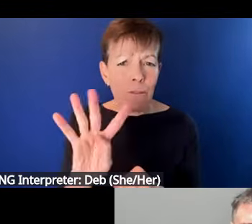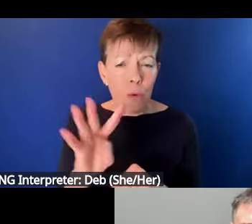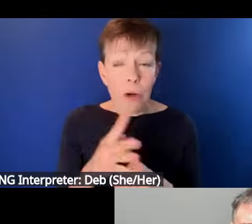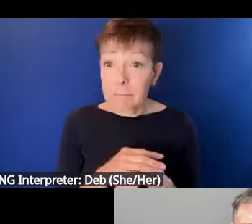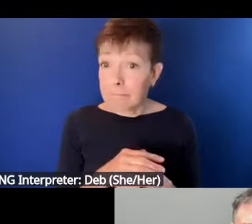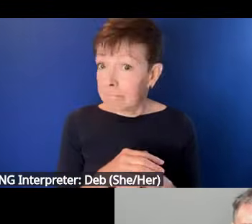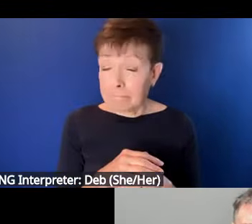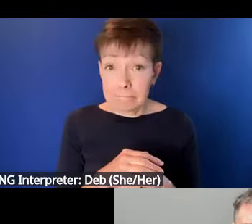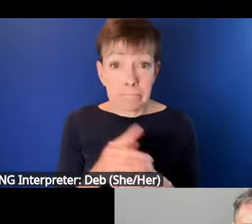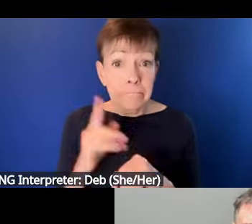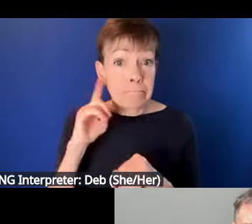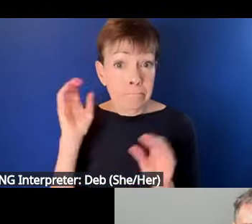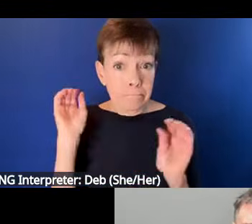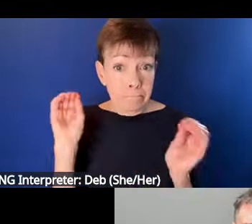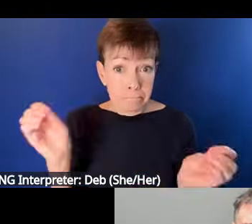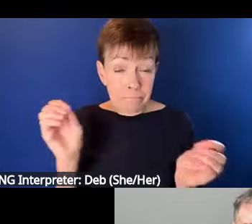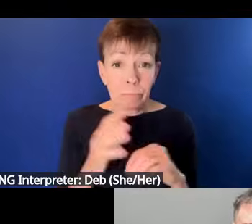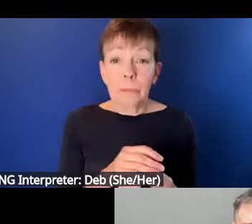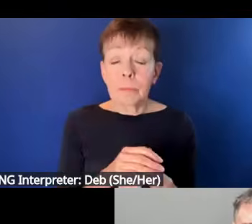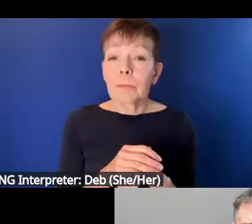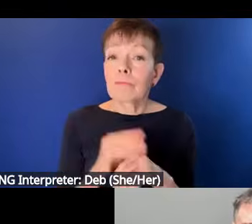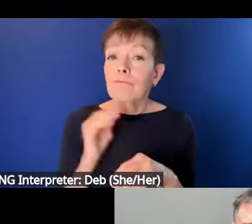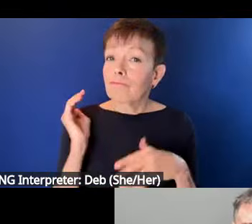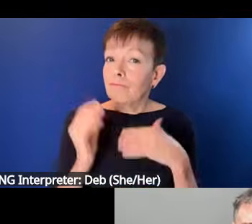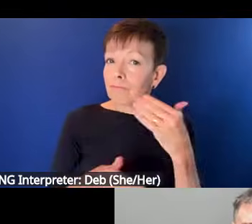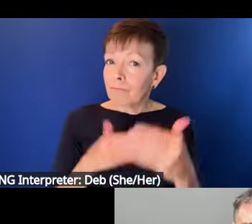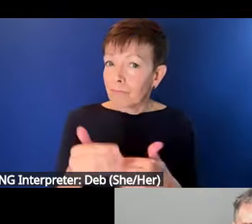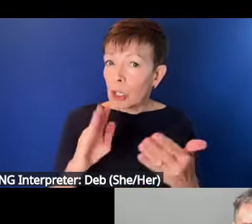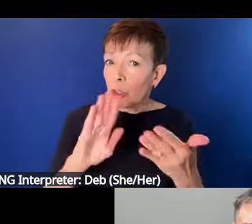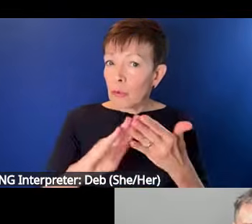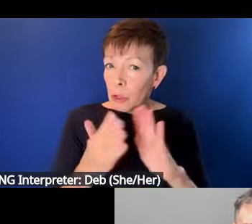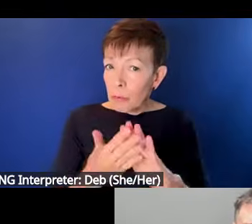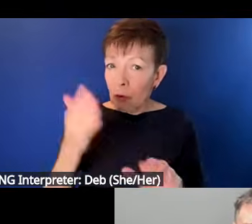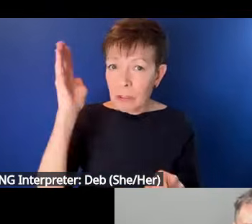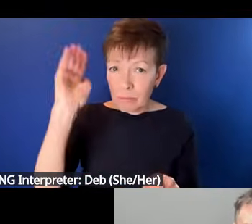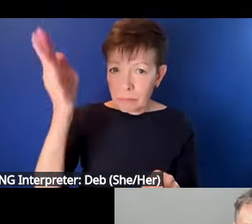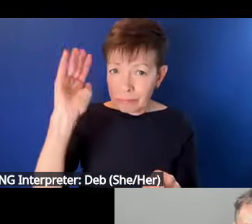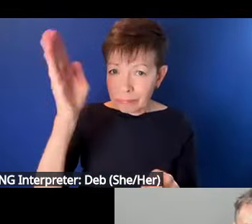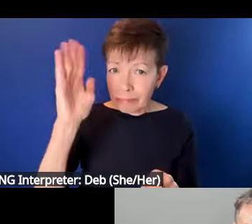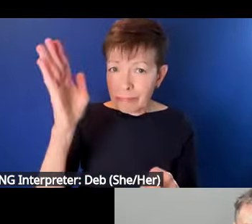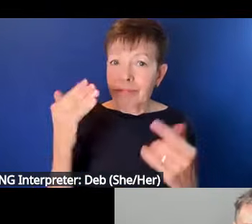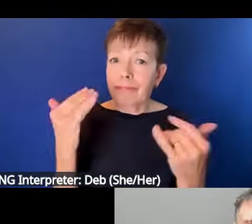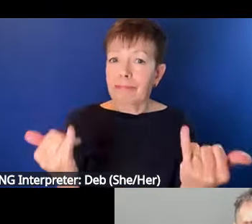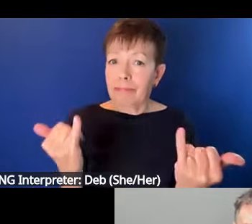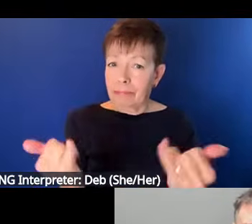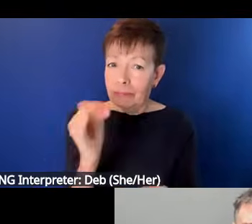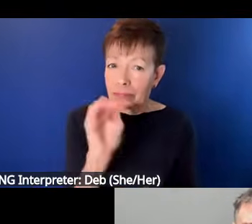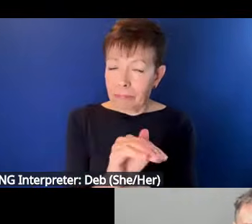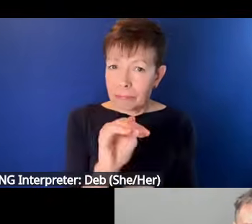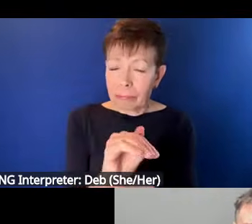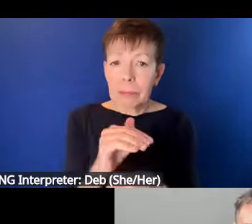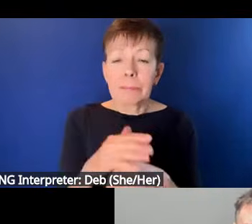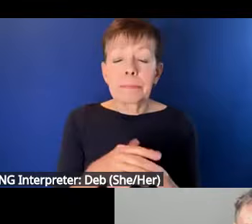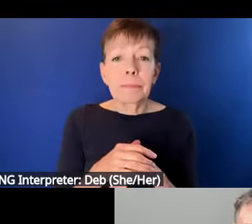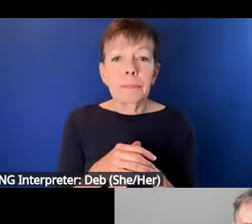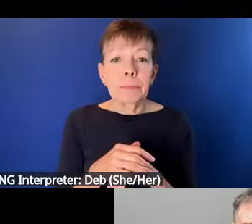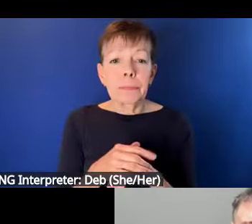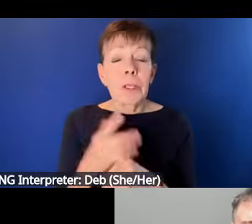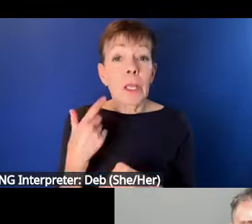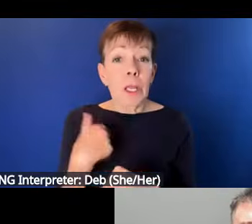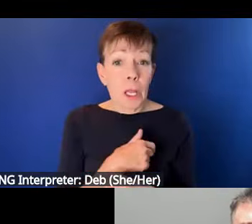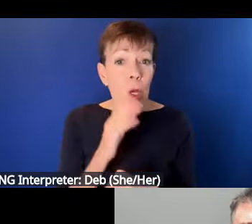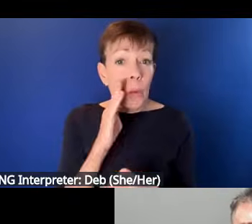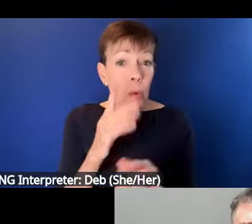Okay, hearing none, I'm going to move us forward to our community presentations portion of our agenda this evening. We are going to